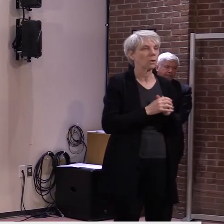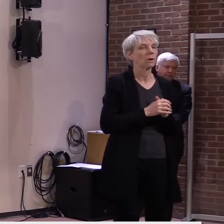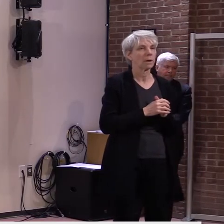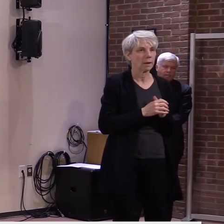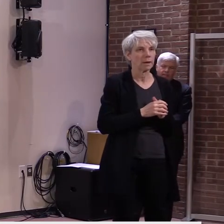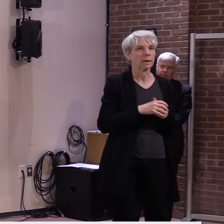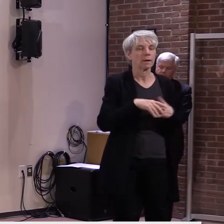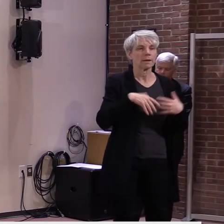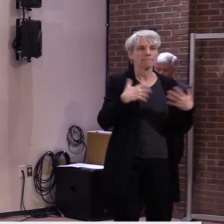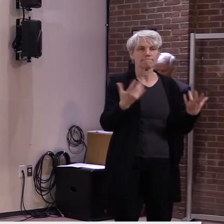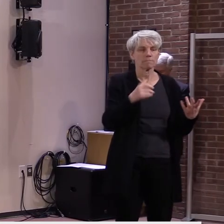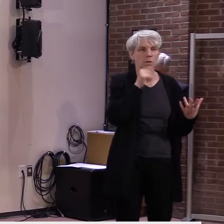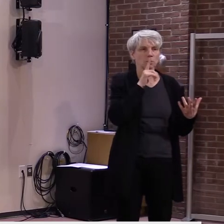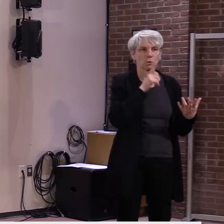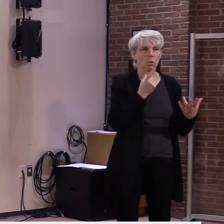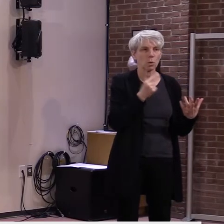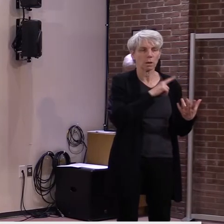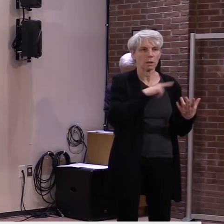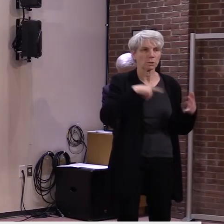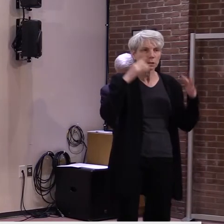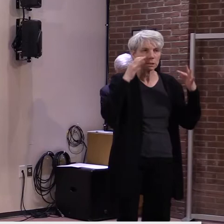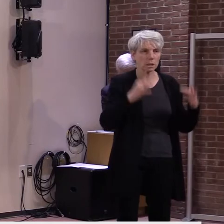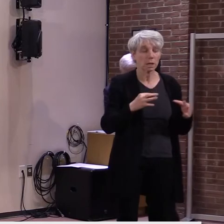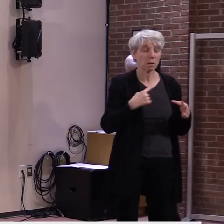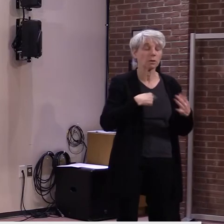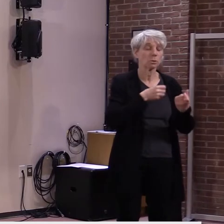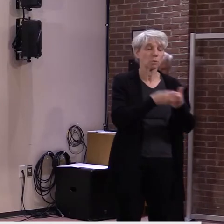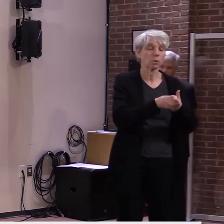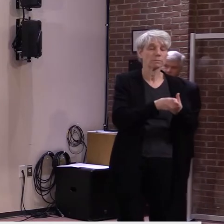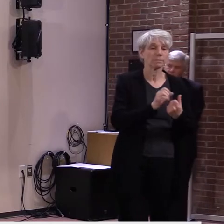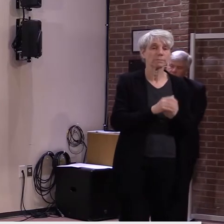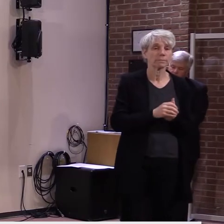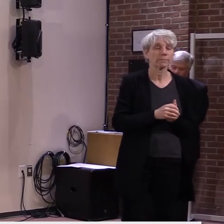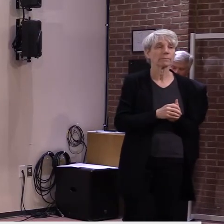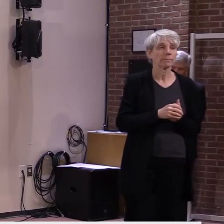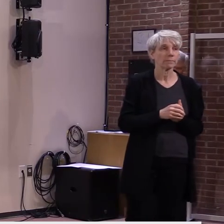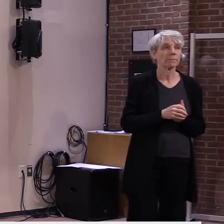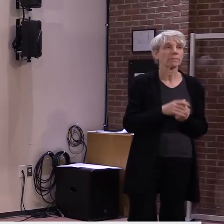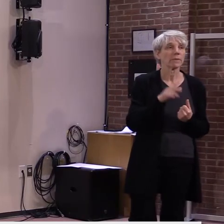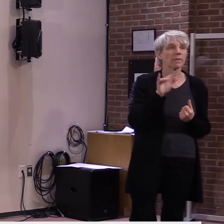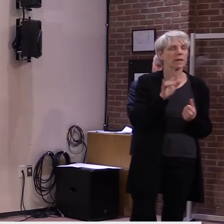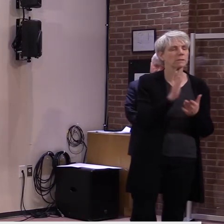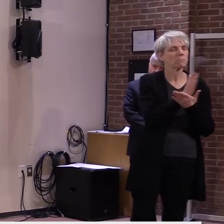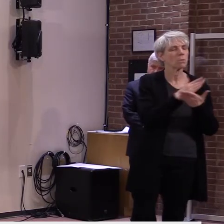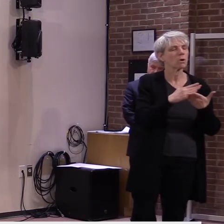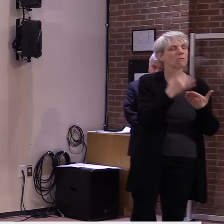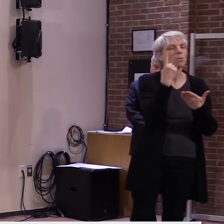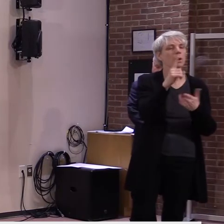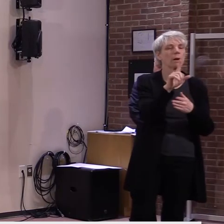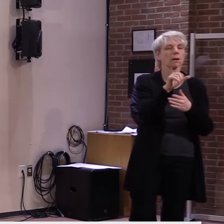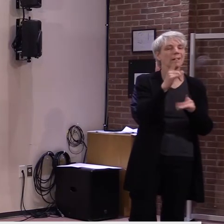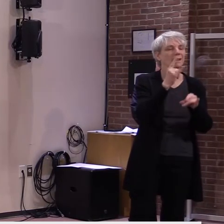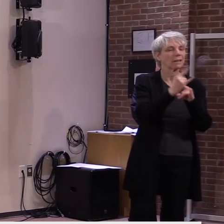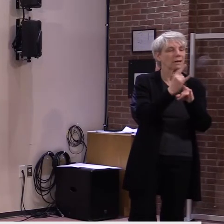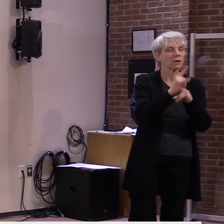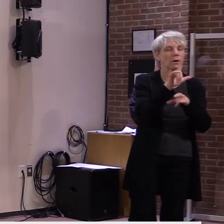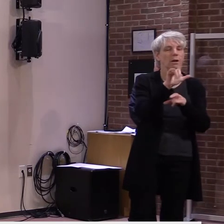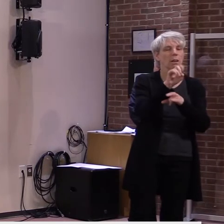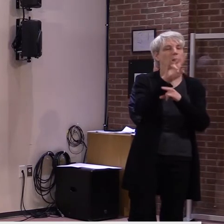don't know where we're at with that, but it's embedded in one of the liquor lottery bills.